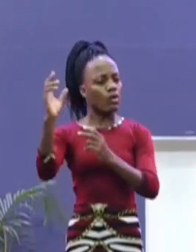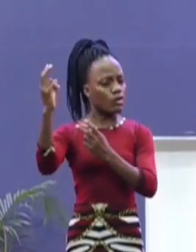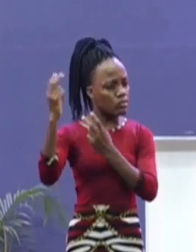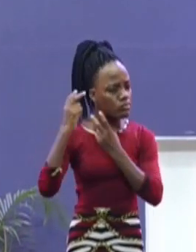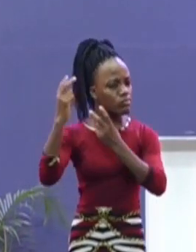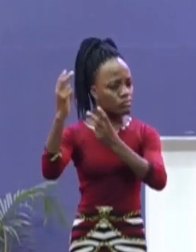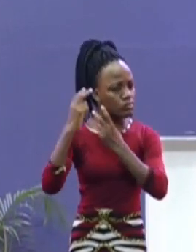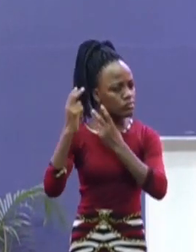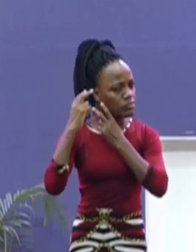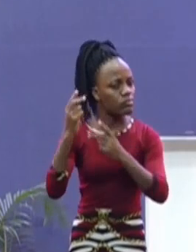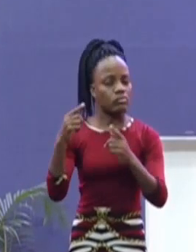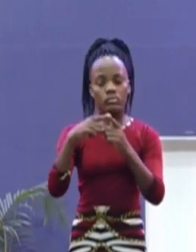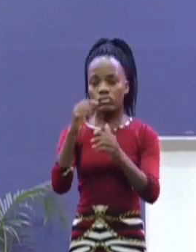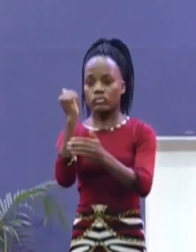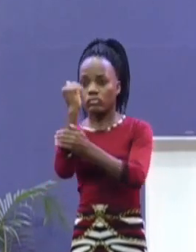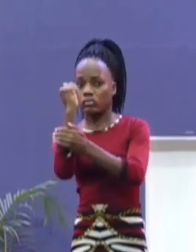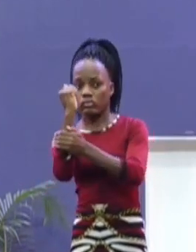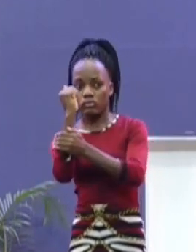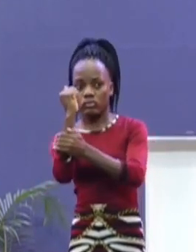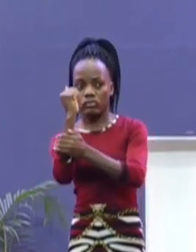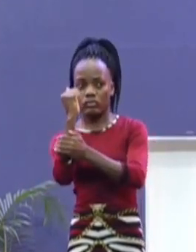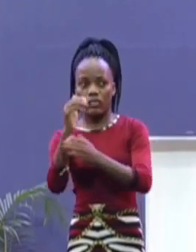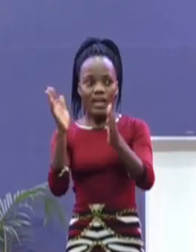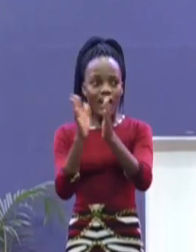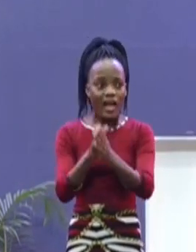Abraham. He deterred the